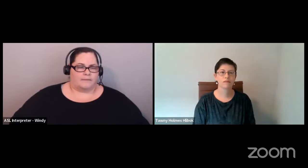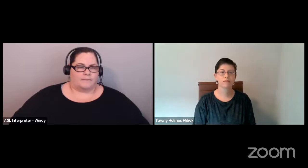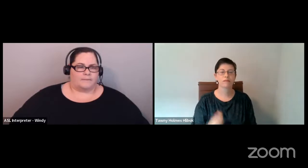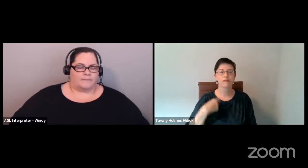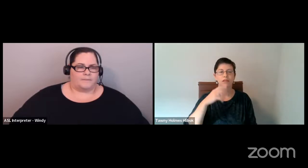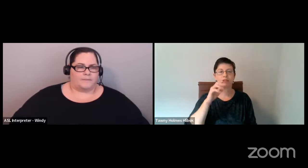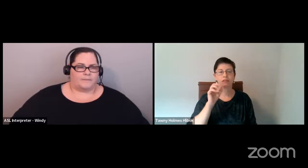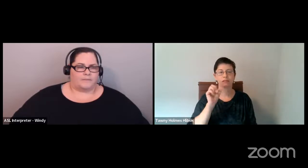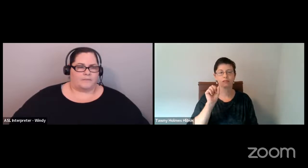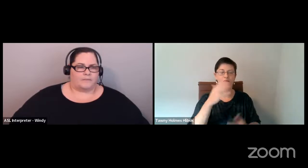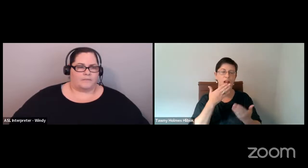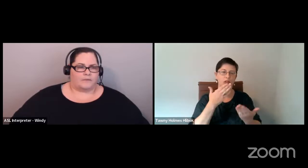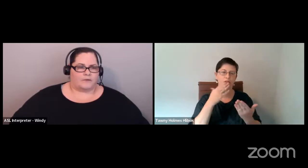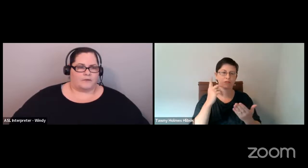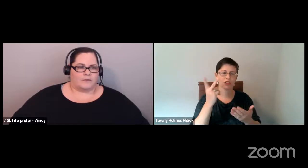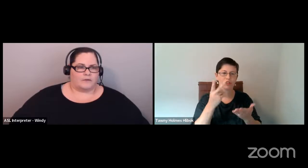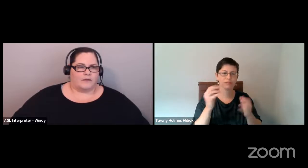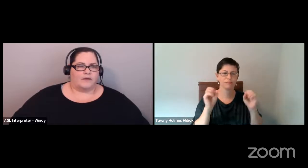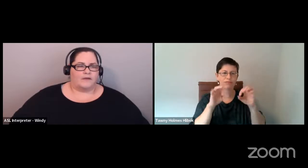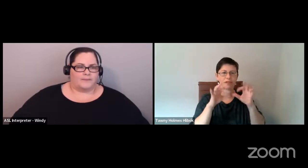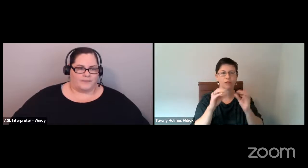Okay, yeah.